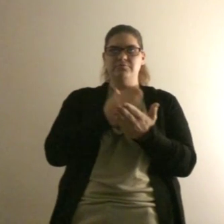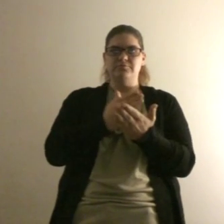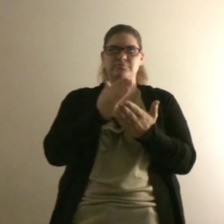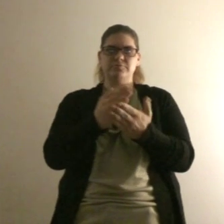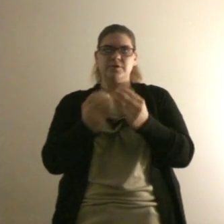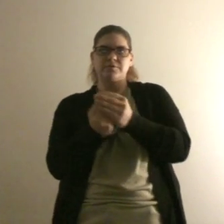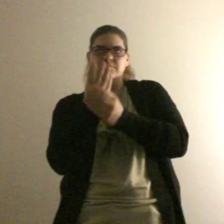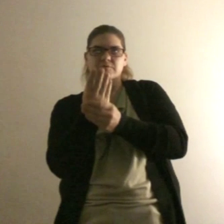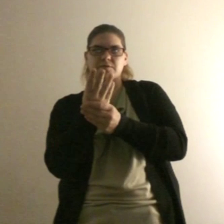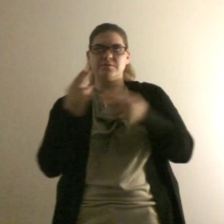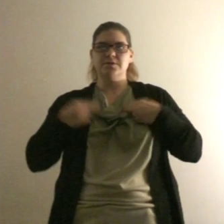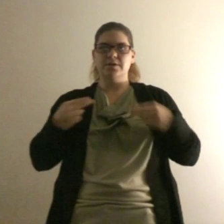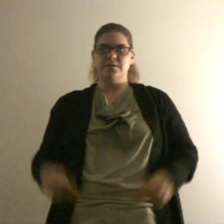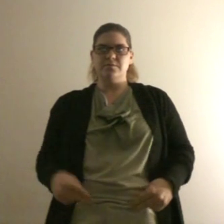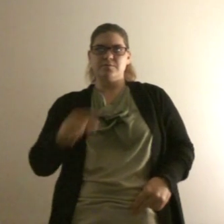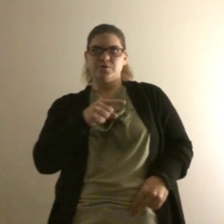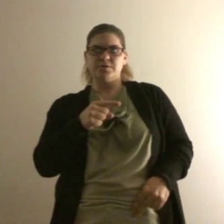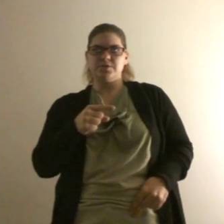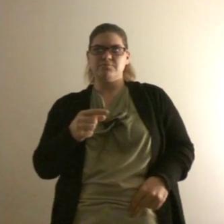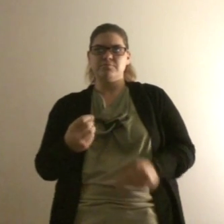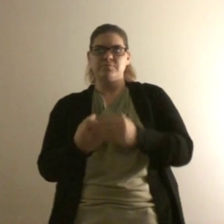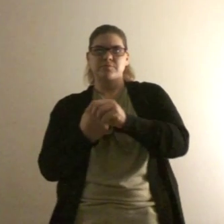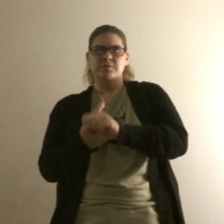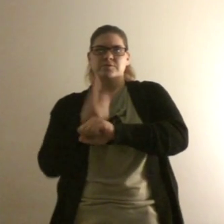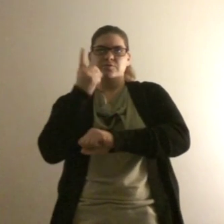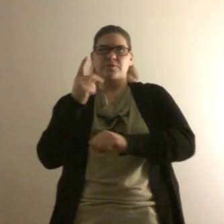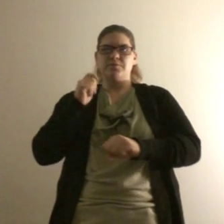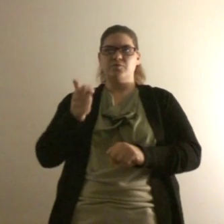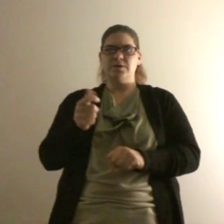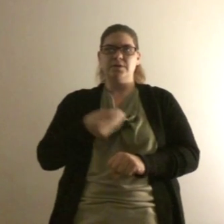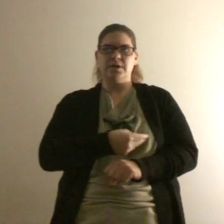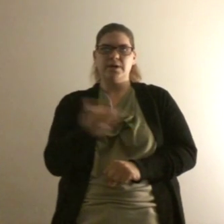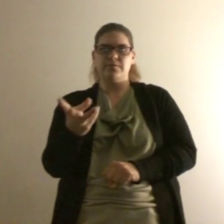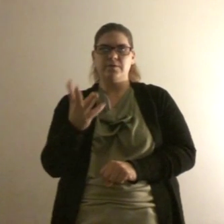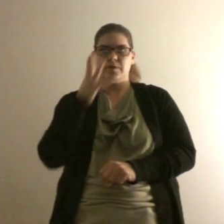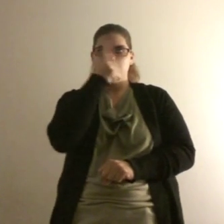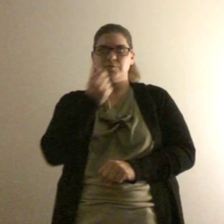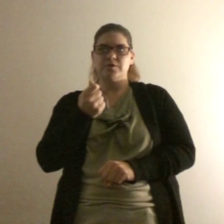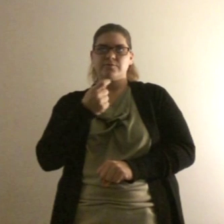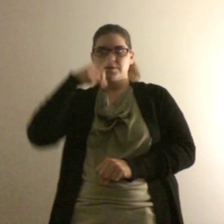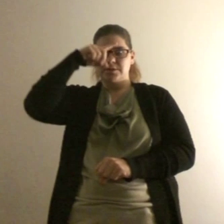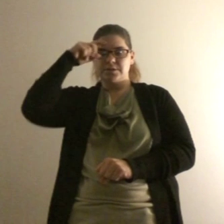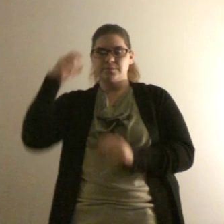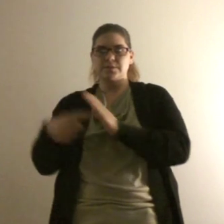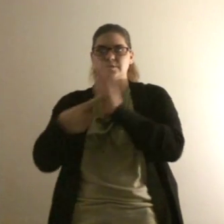give you a beautiful summer display. Many people have shifted away from roses because their plants become